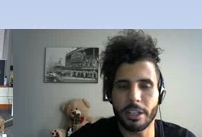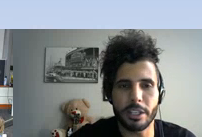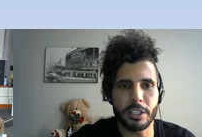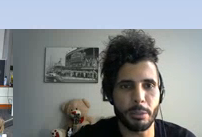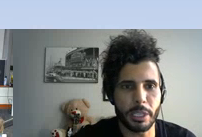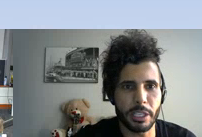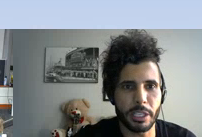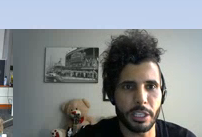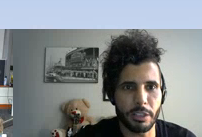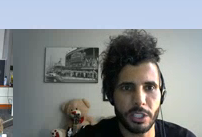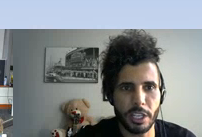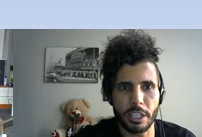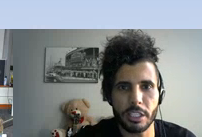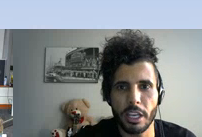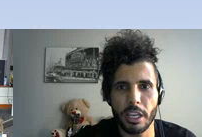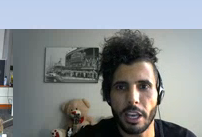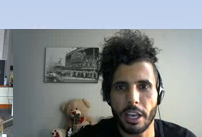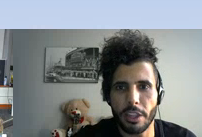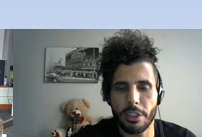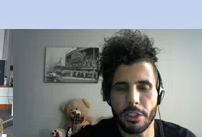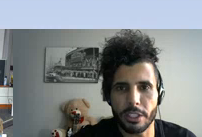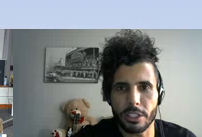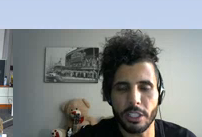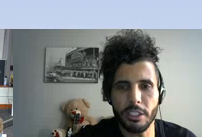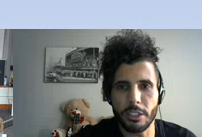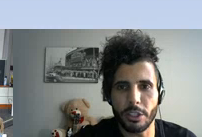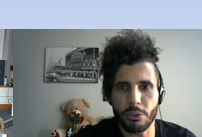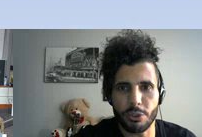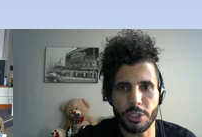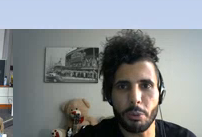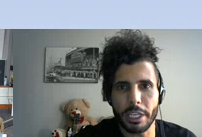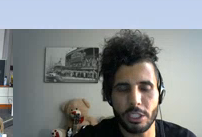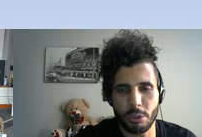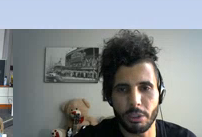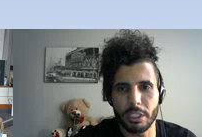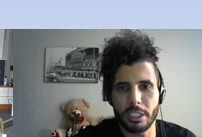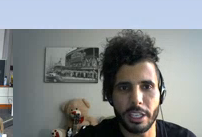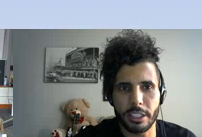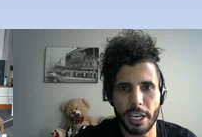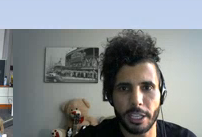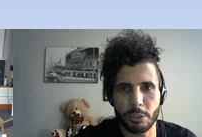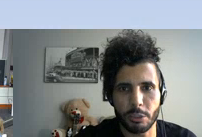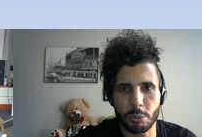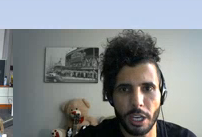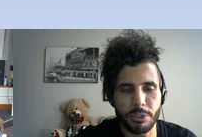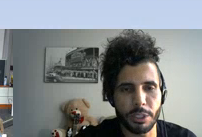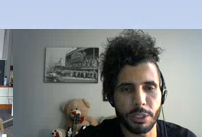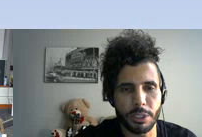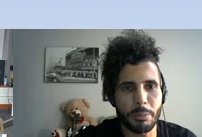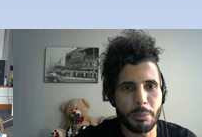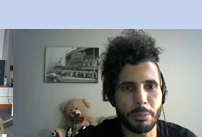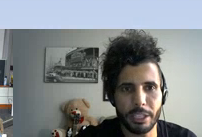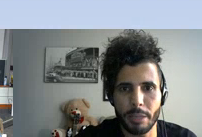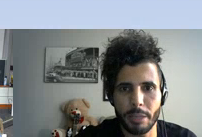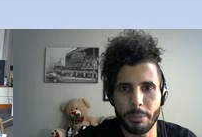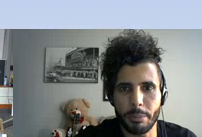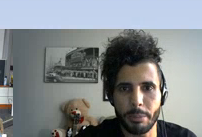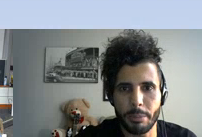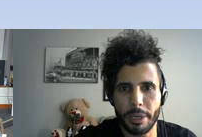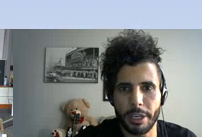man is at the beginning of the sentence, and then there is 3 ways to indicate that I'm referring back to the man by using